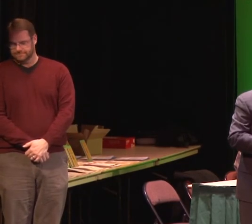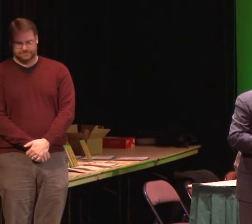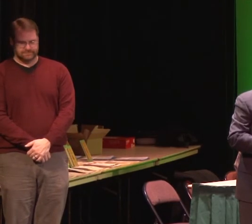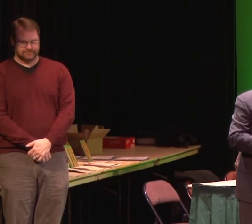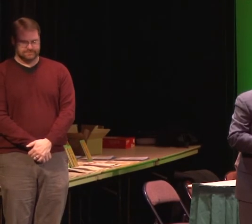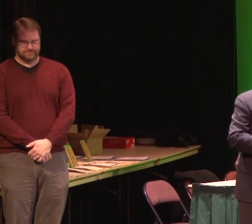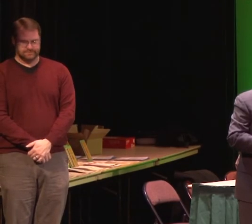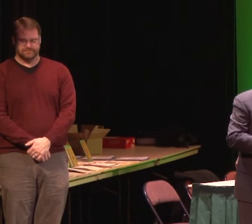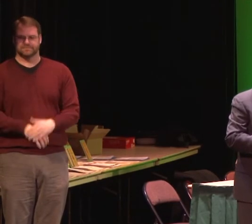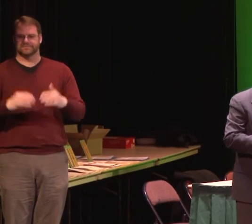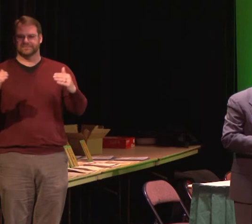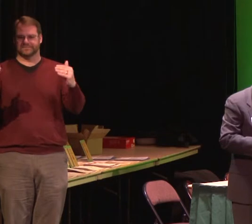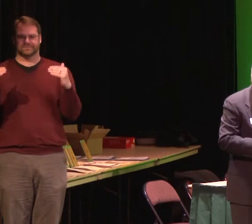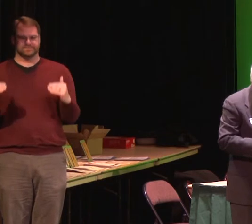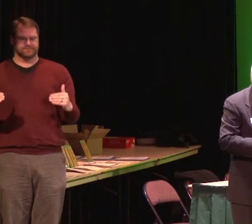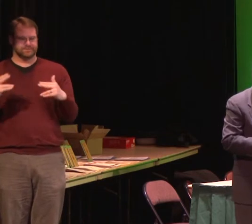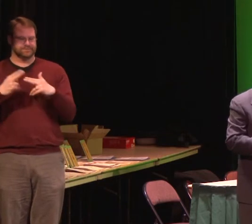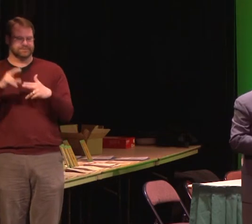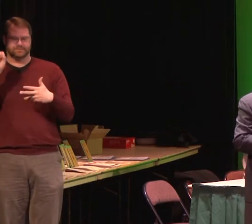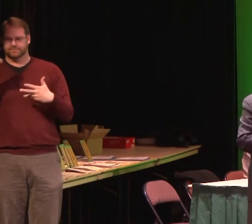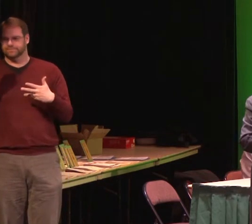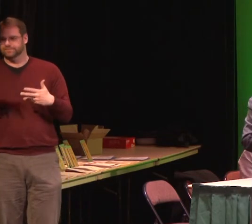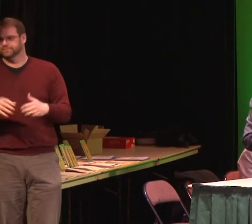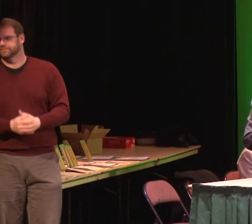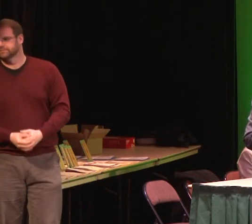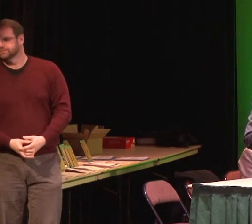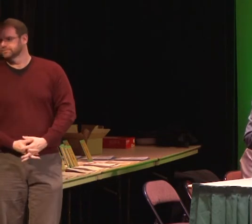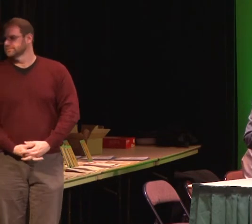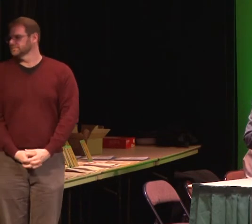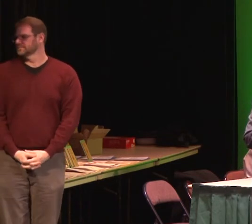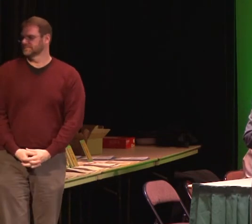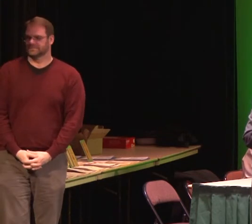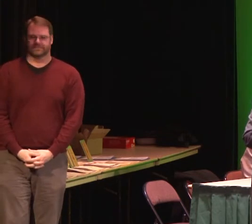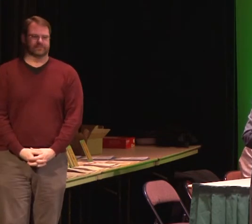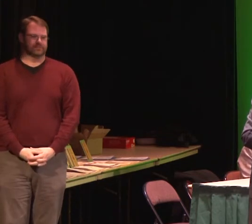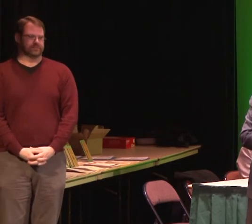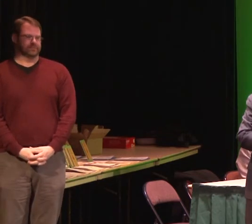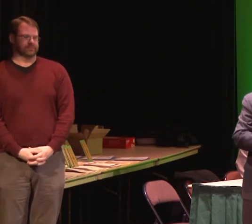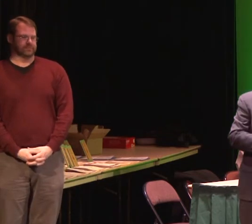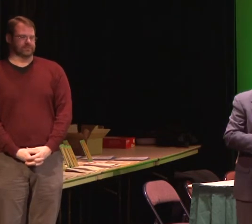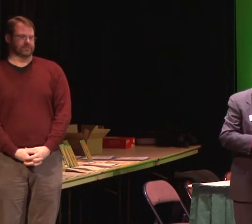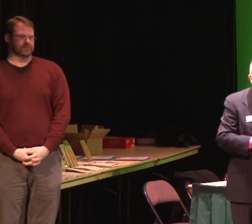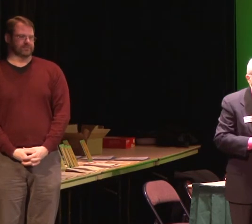The next recipient is Anisha Bomek.